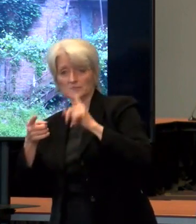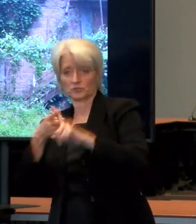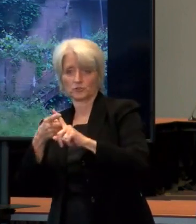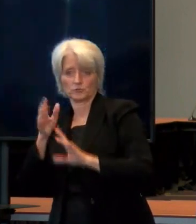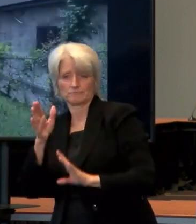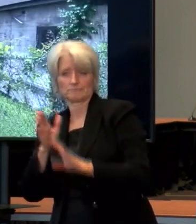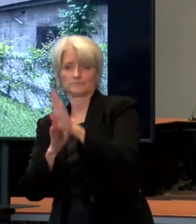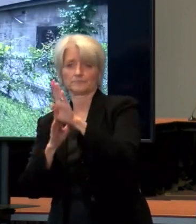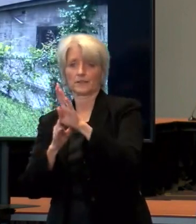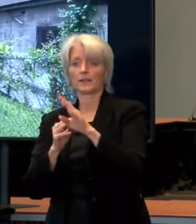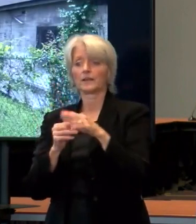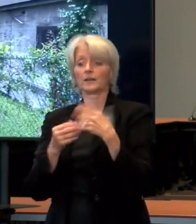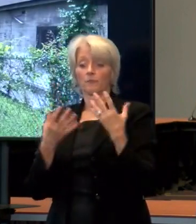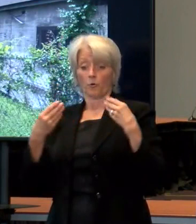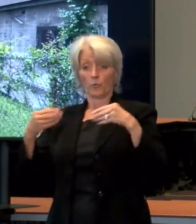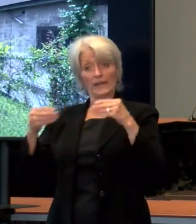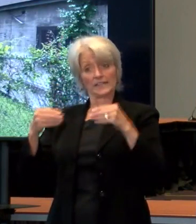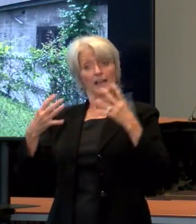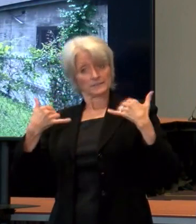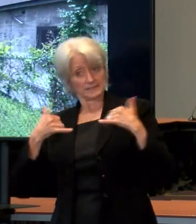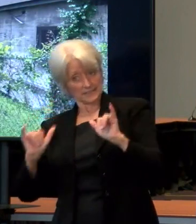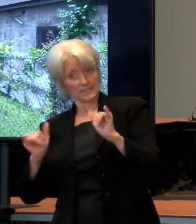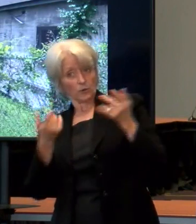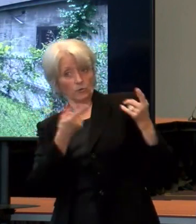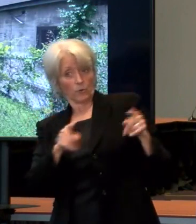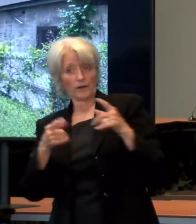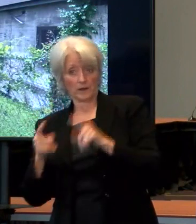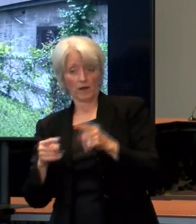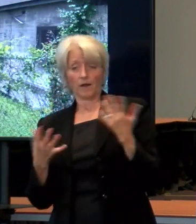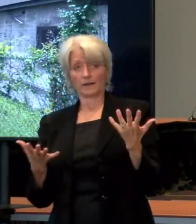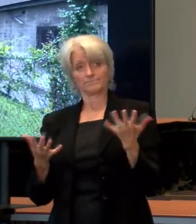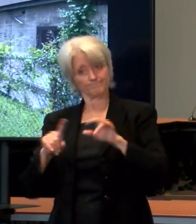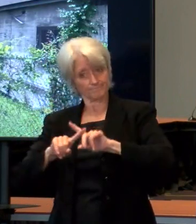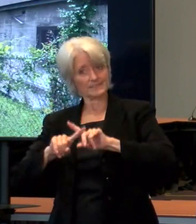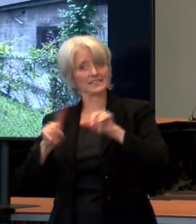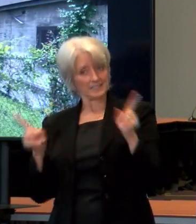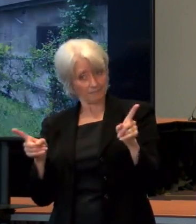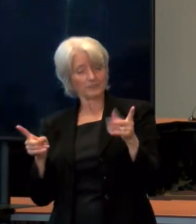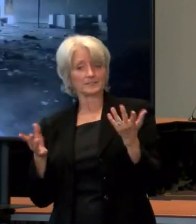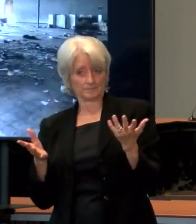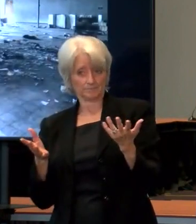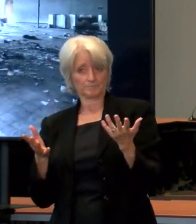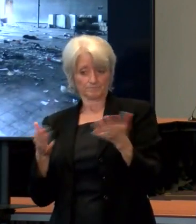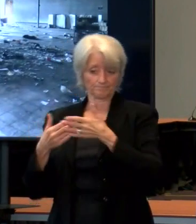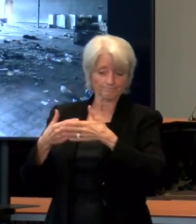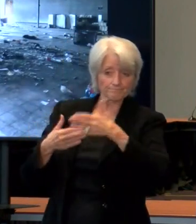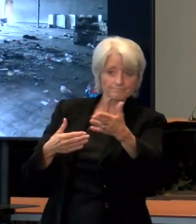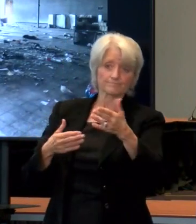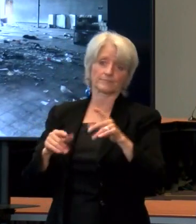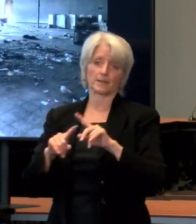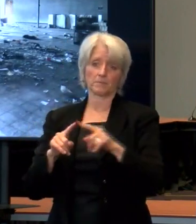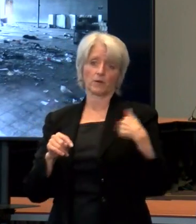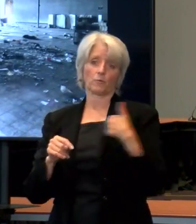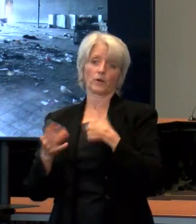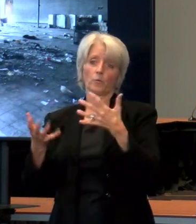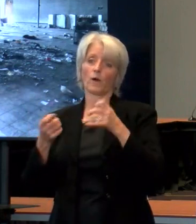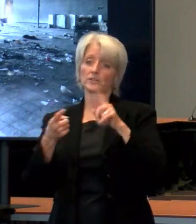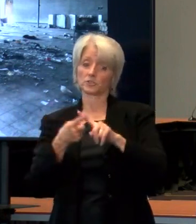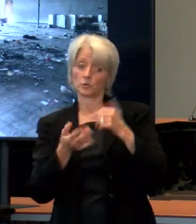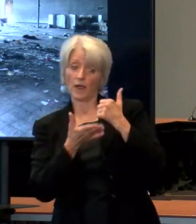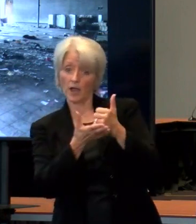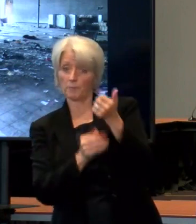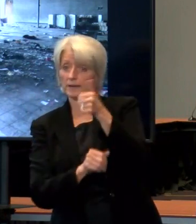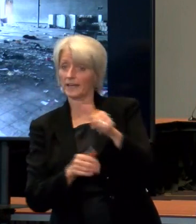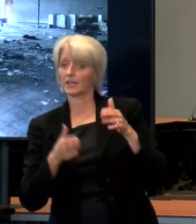we're beginning to see the retail is still moving in this way. It's a different phenomenon as we move forward, and we want to stand ready to be helpful in any